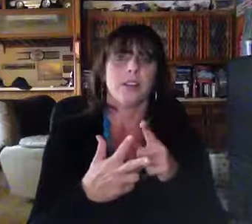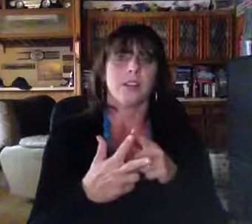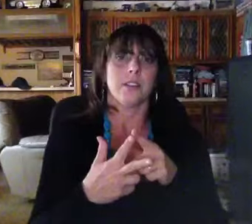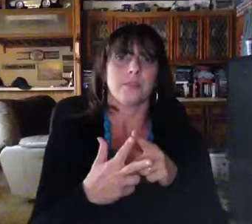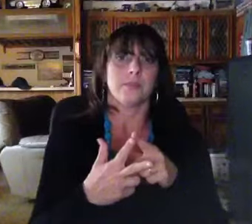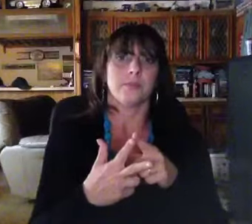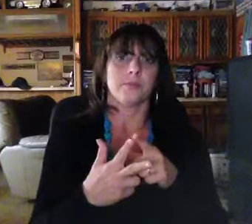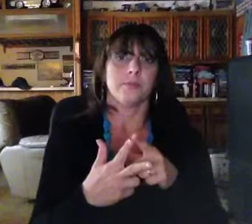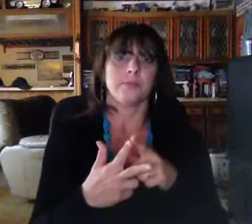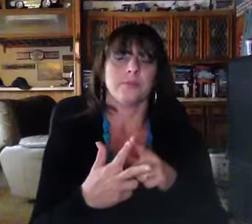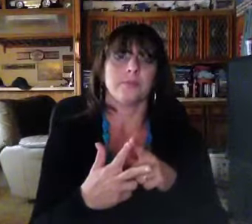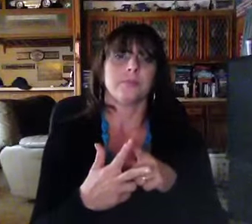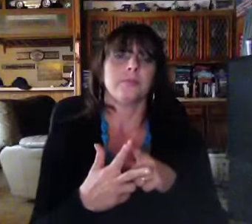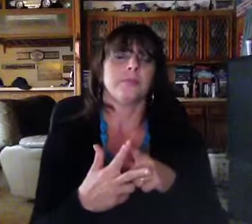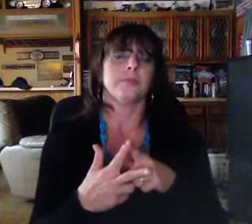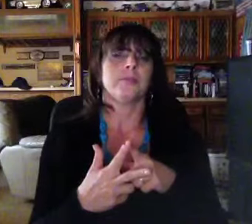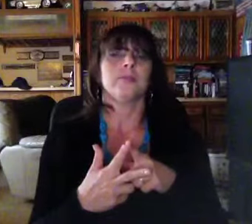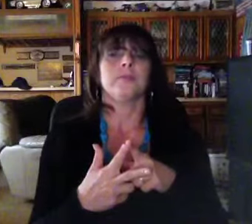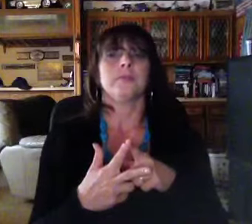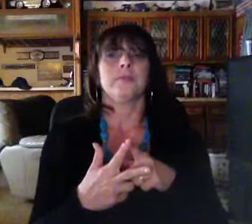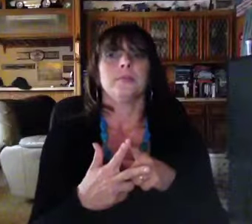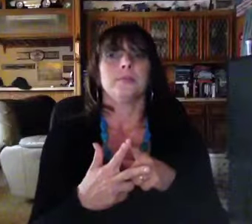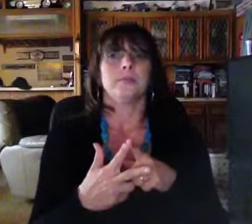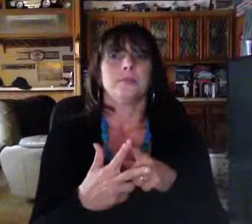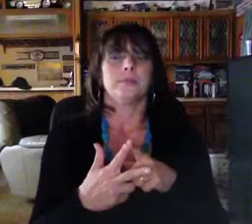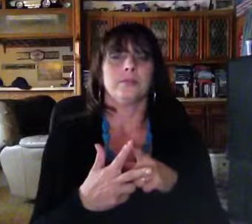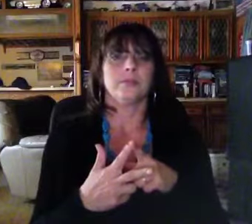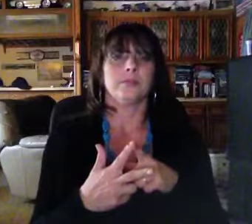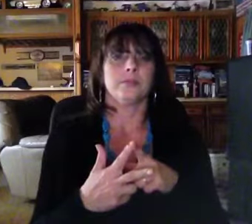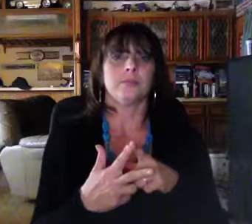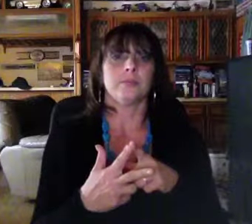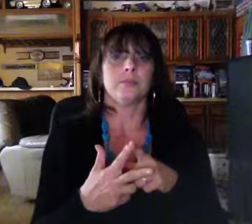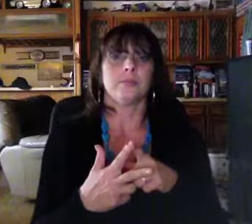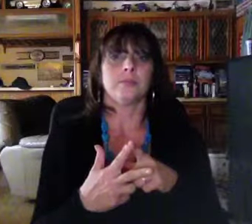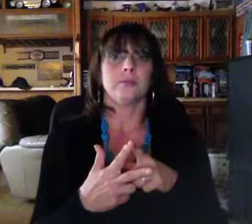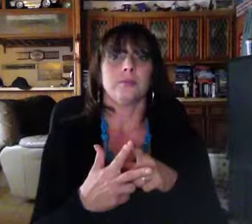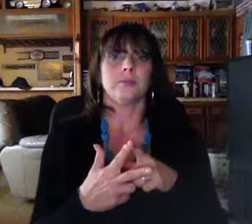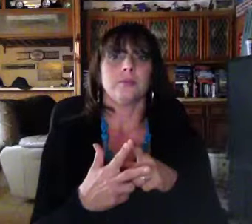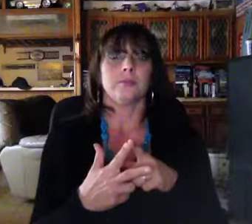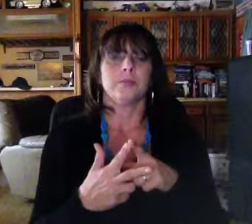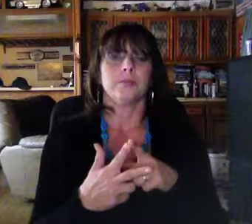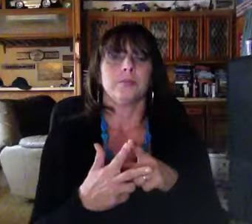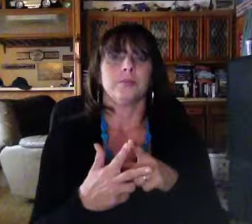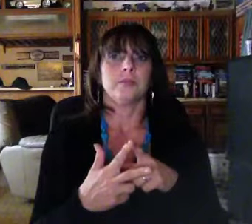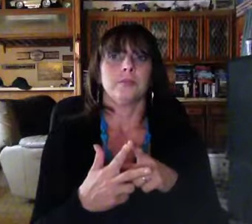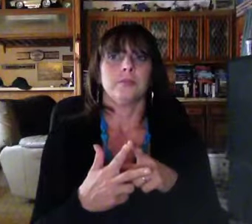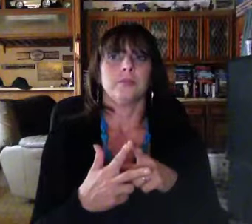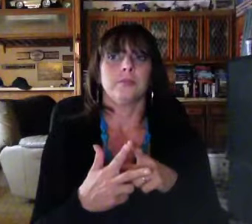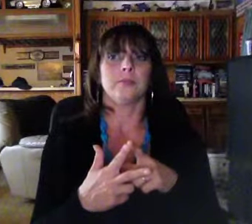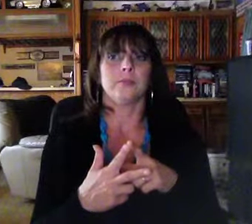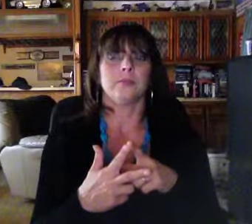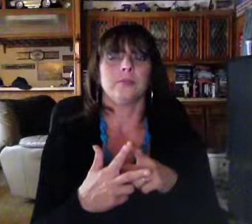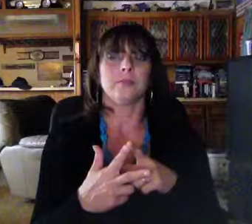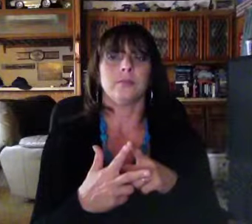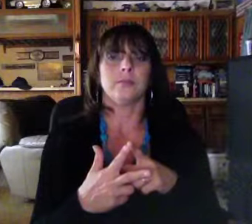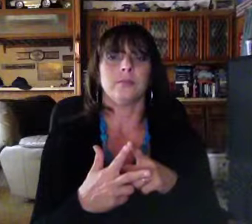and sodium chloride is NaCl. Chlorine is diatomic as a free elemental gas, but not diatomic in the compound